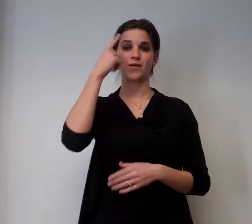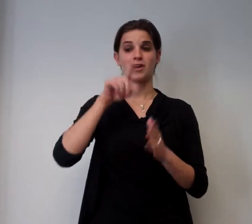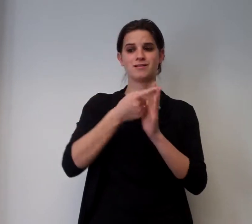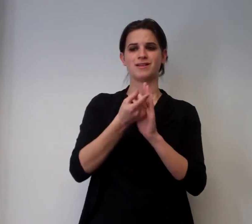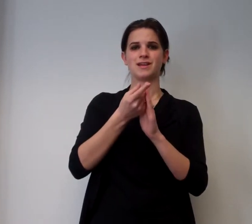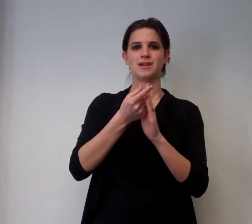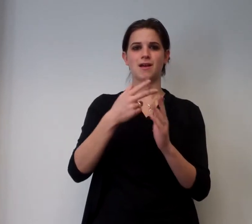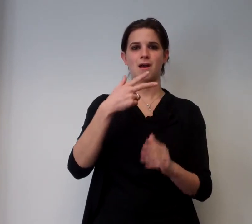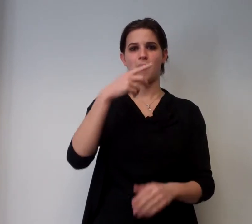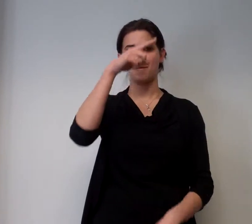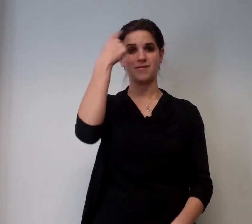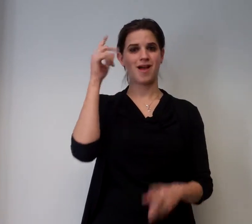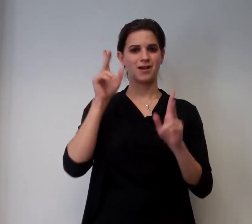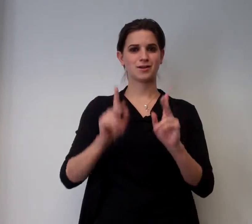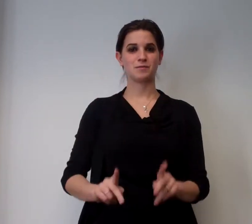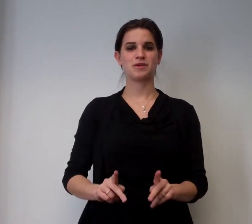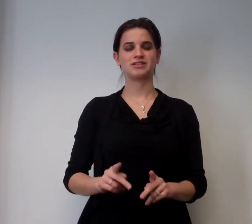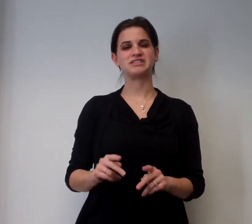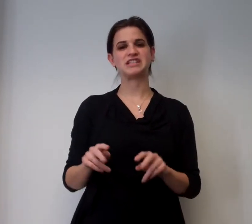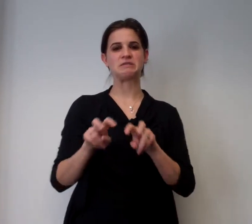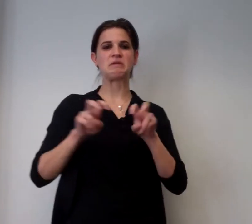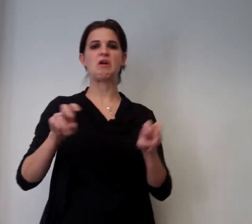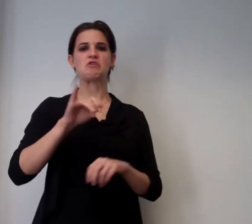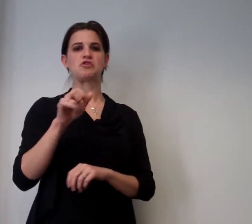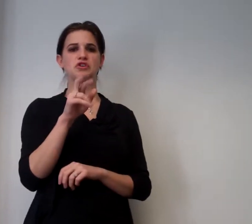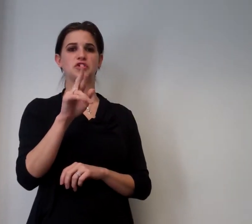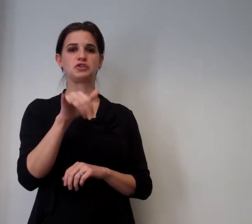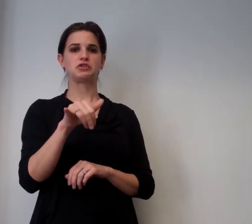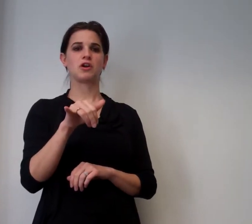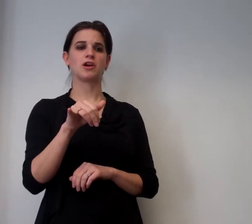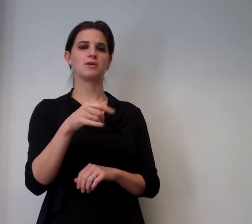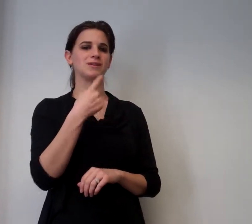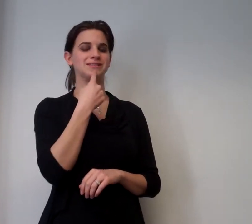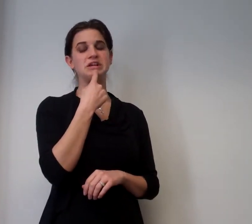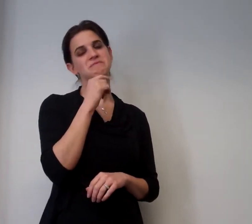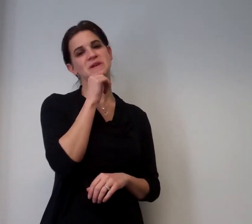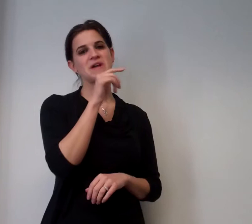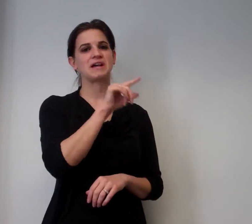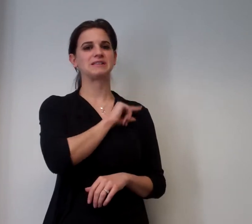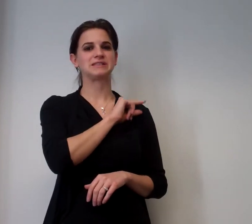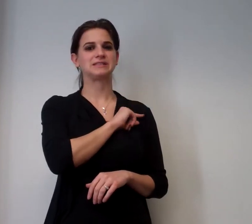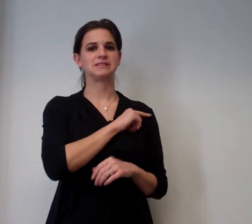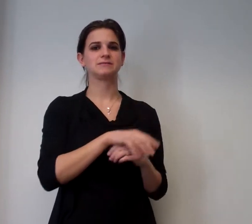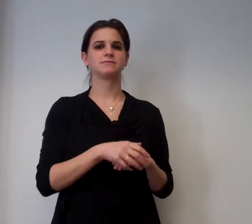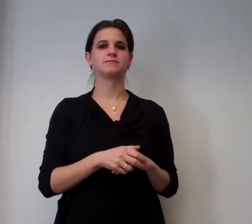person. Not in this like that dragging murder a while back in Texas. Similar.